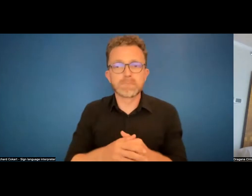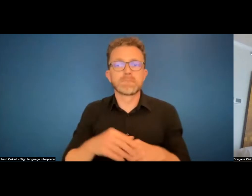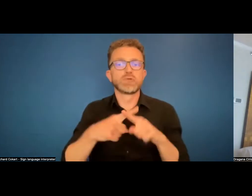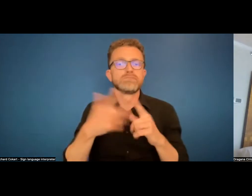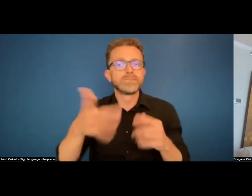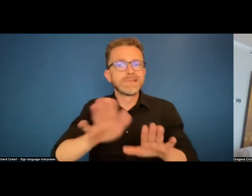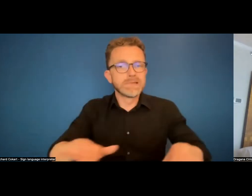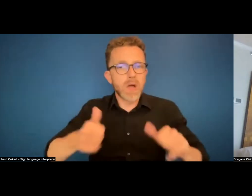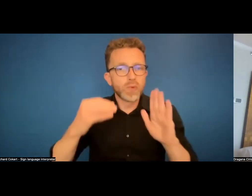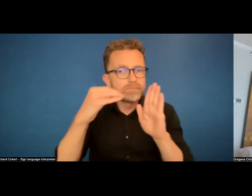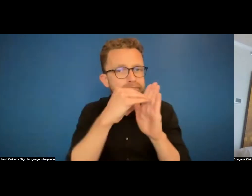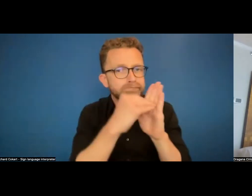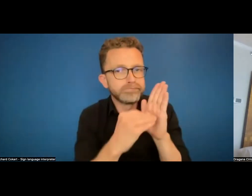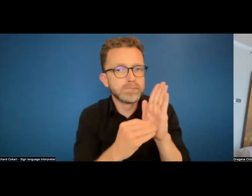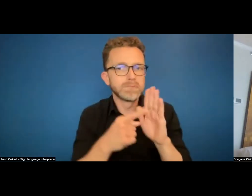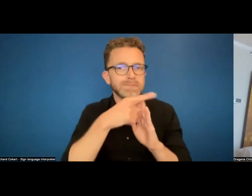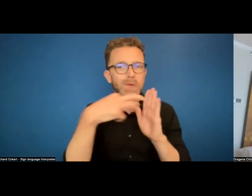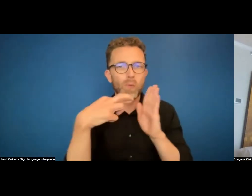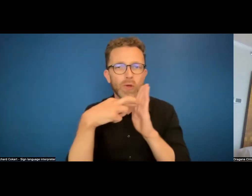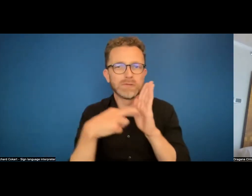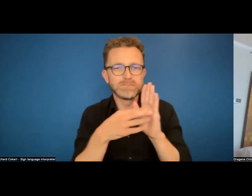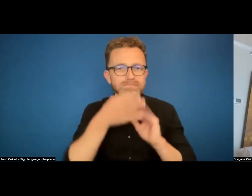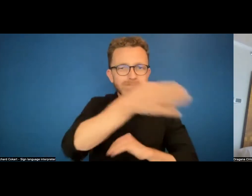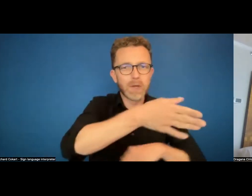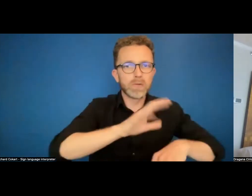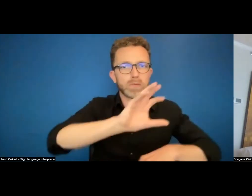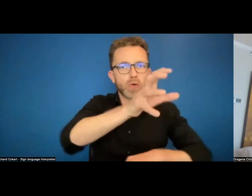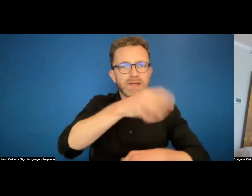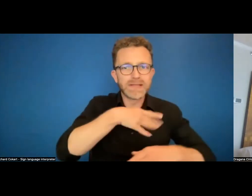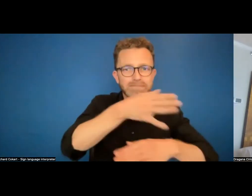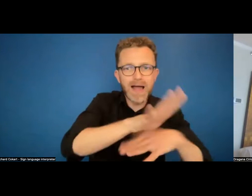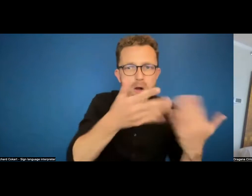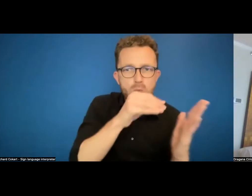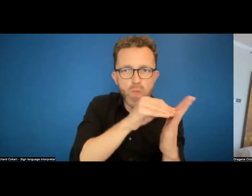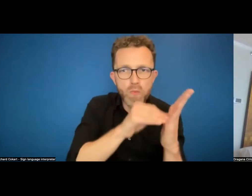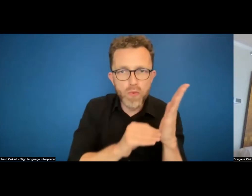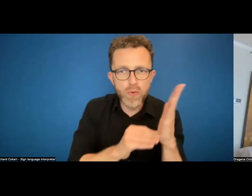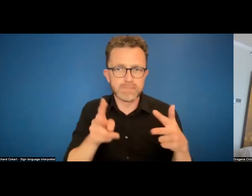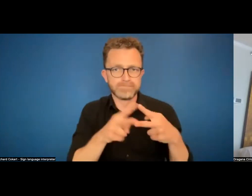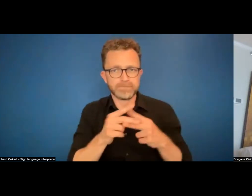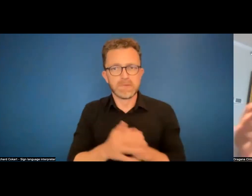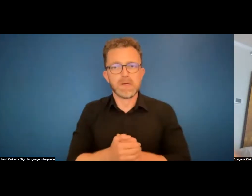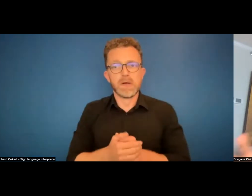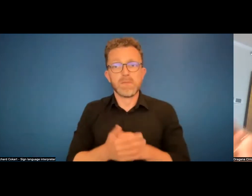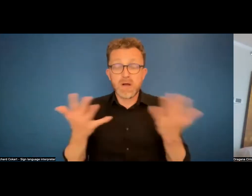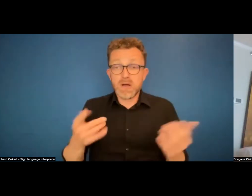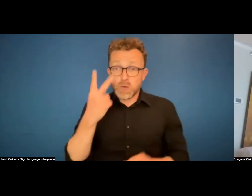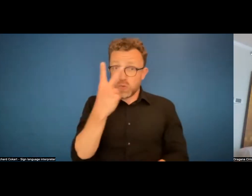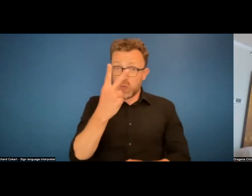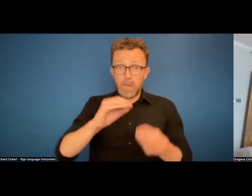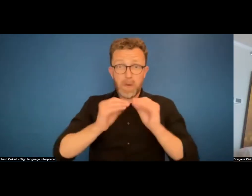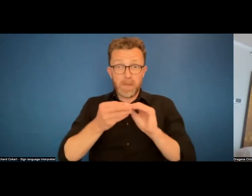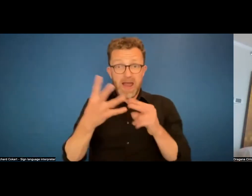in institutions in receiving countries. And the second one is that children who were transferred